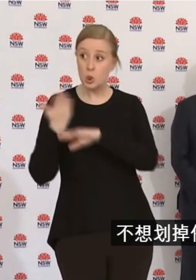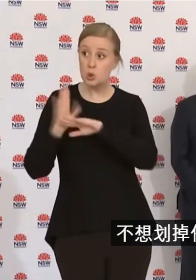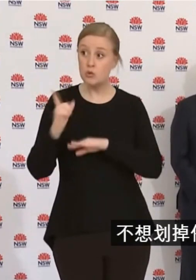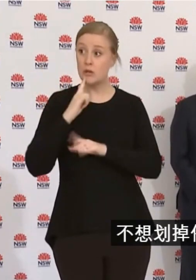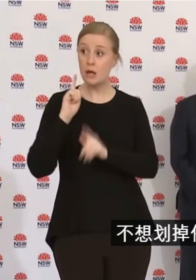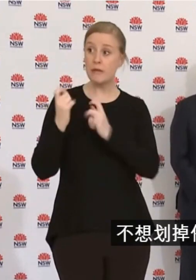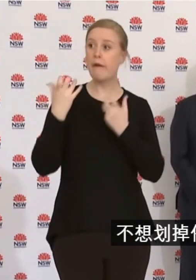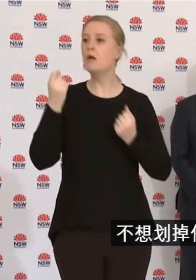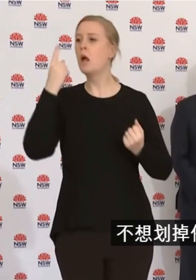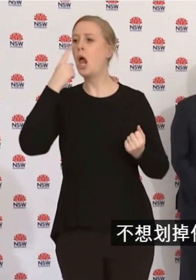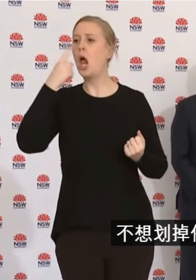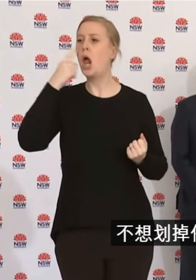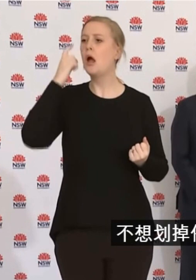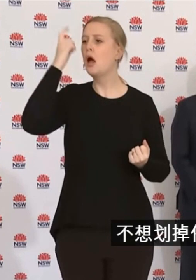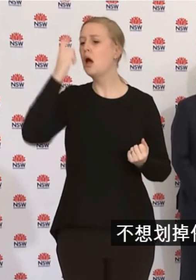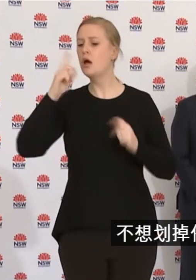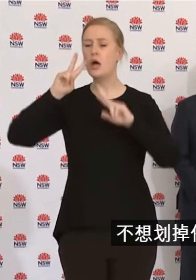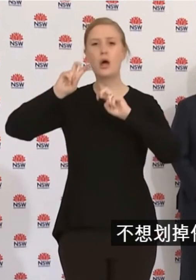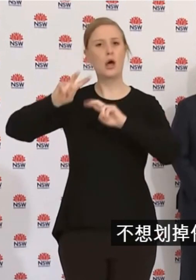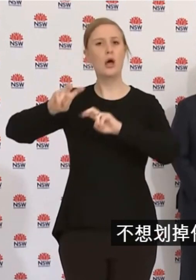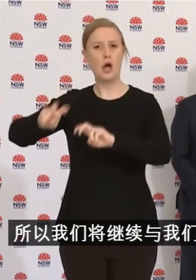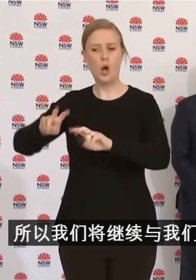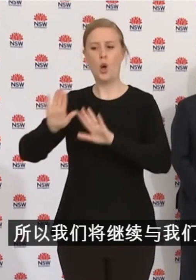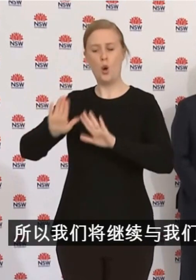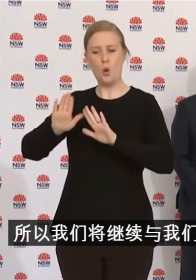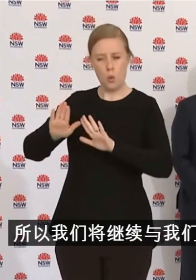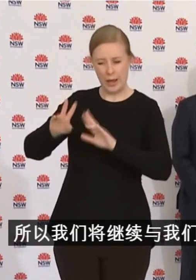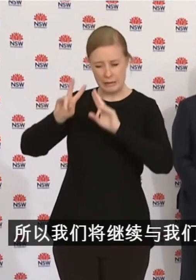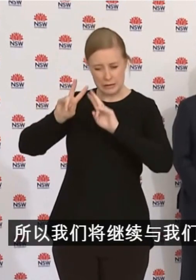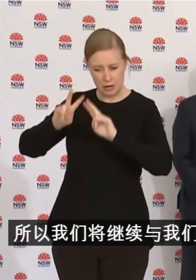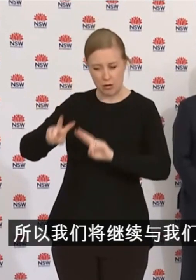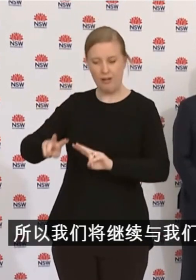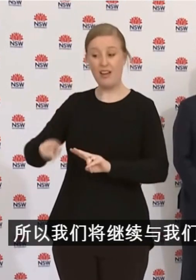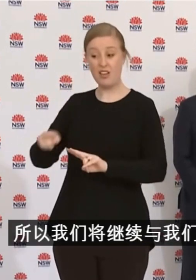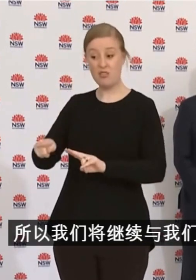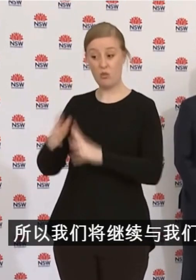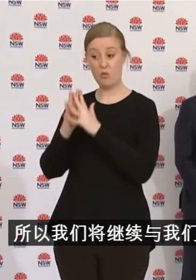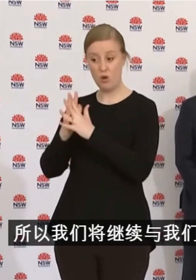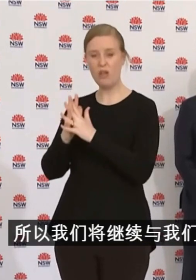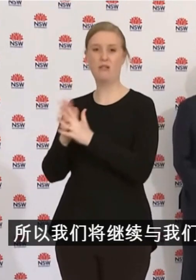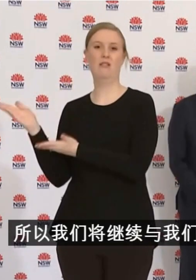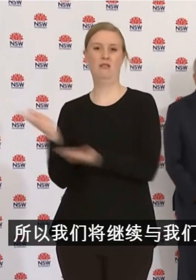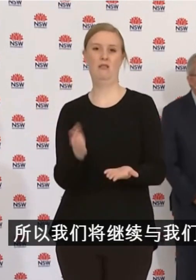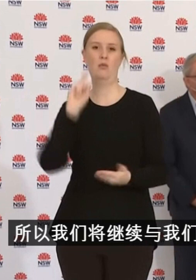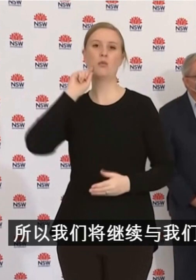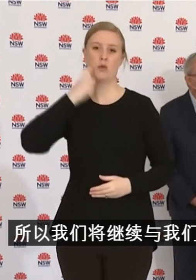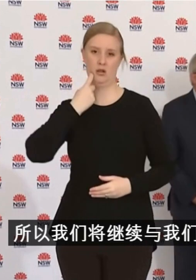want to cross out anything that might be useful. And so we'll continue to review with our experts the best place.